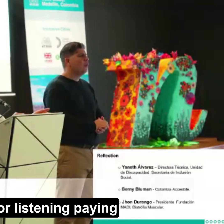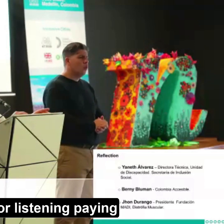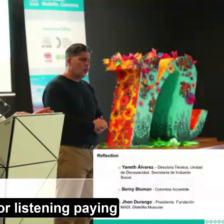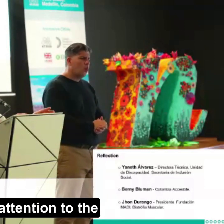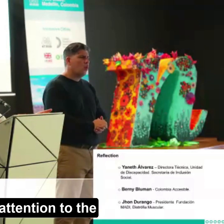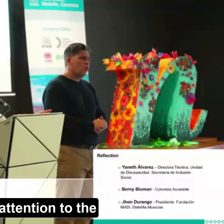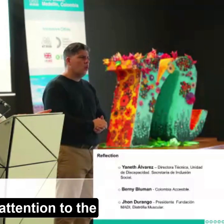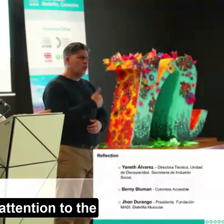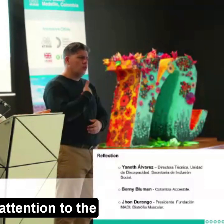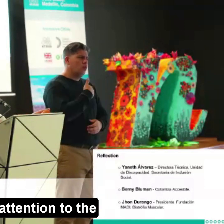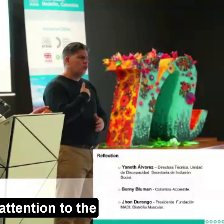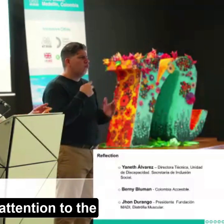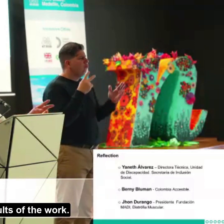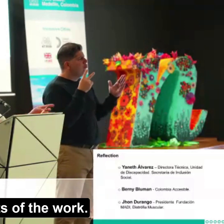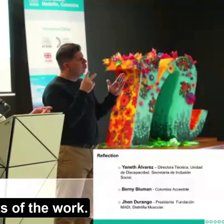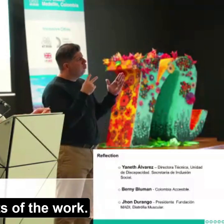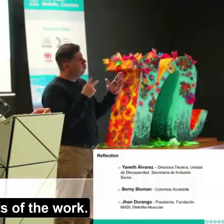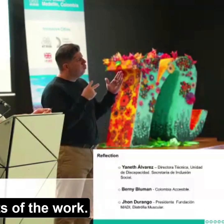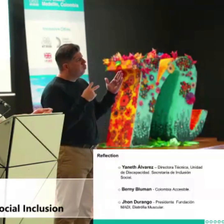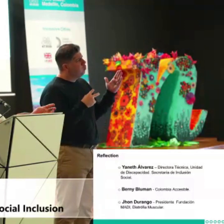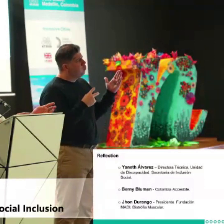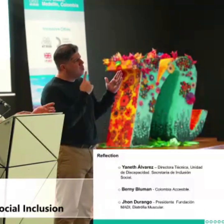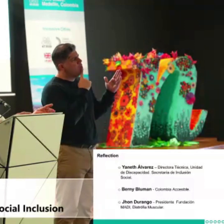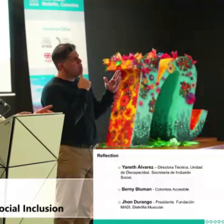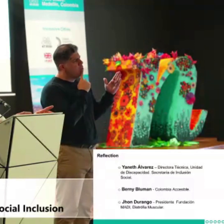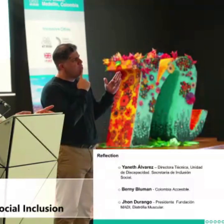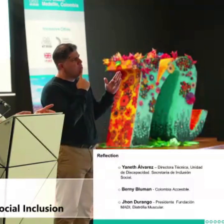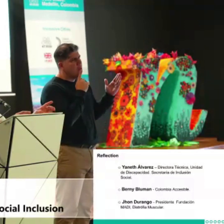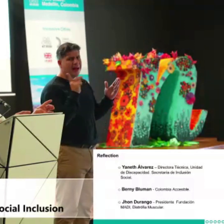listening, paying close attention to the results of the work.